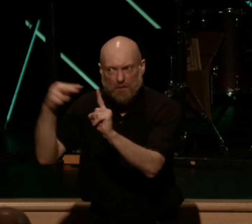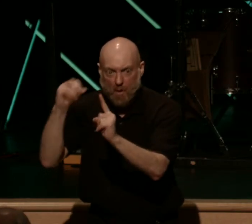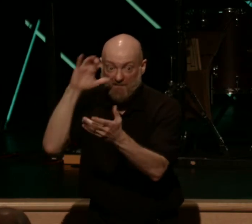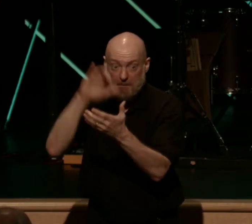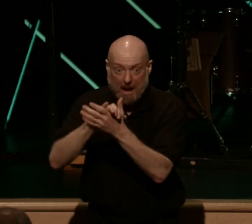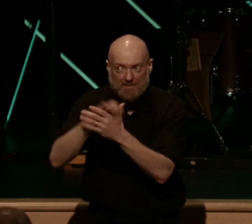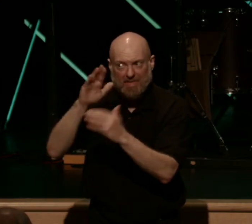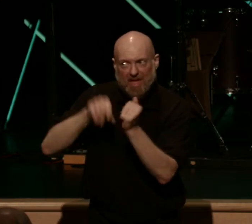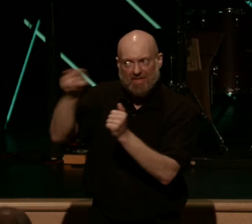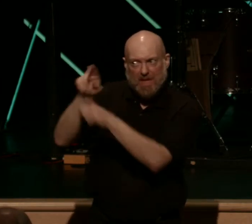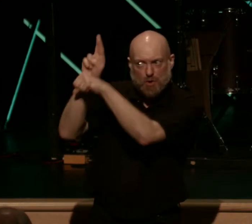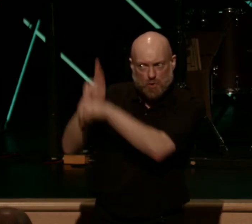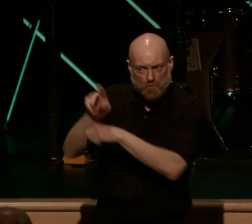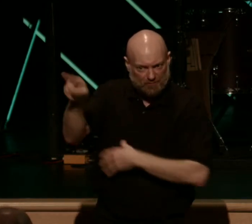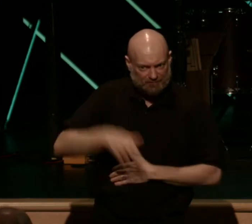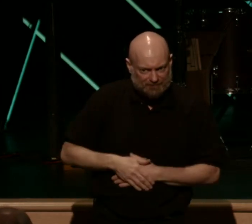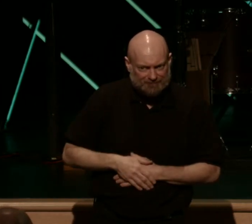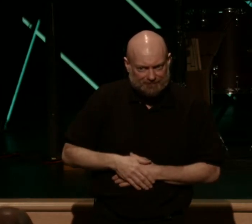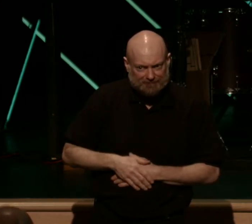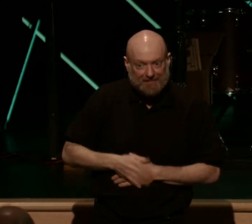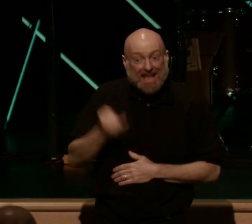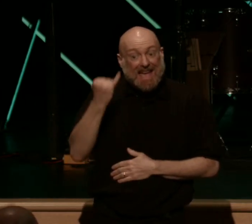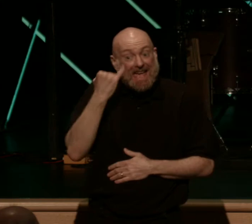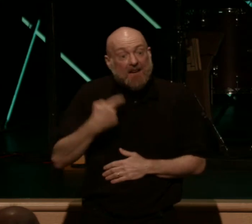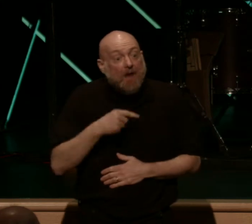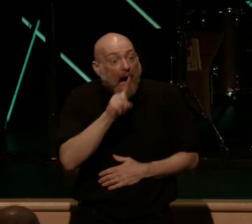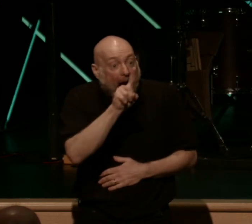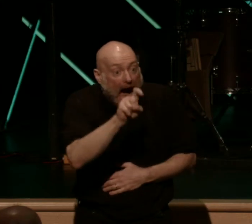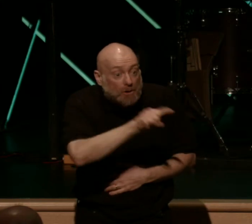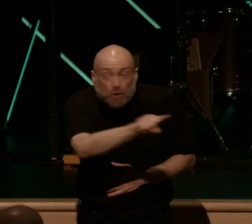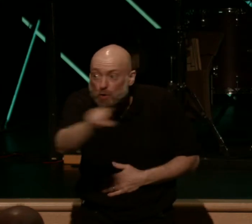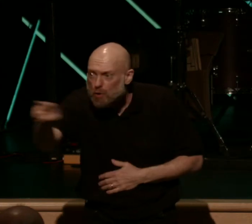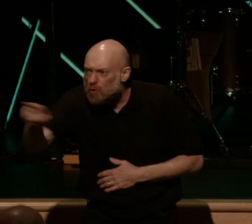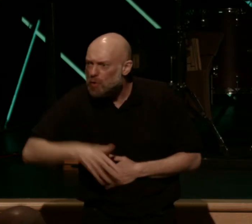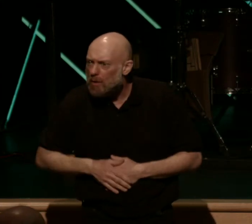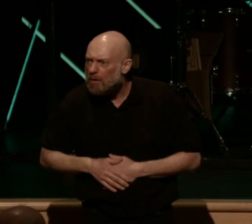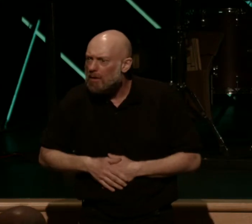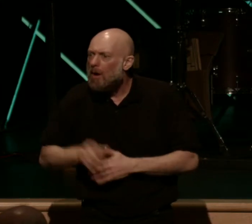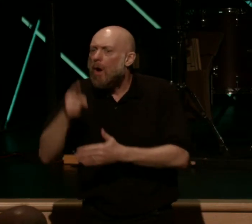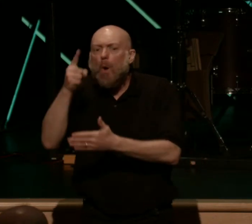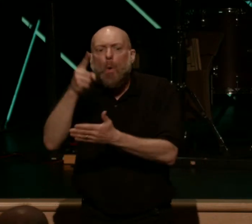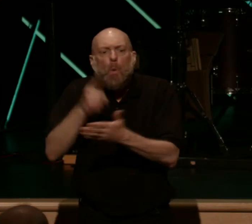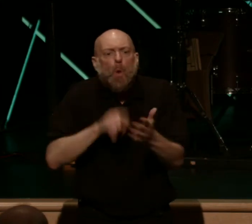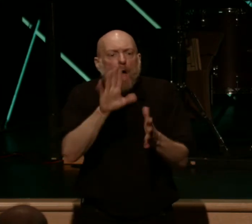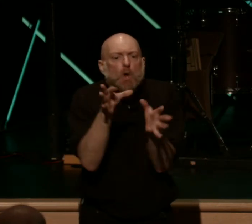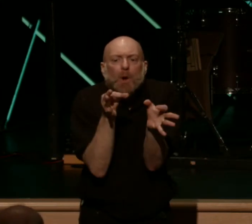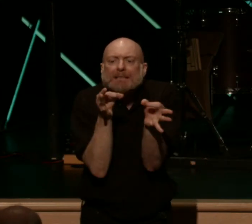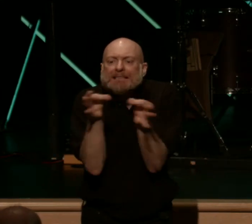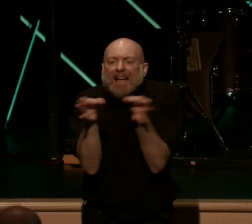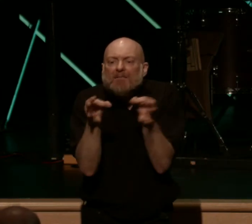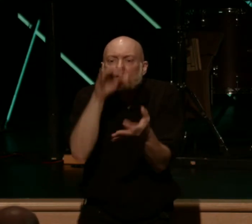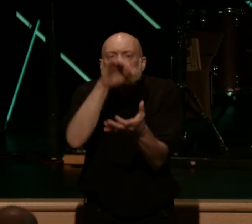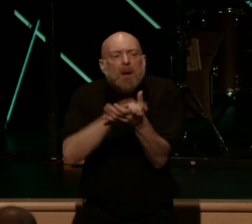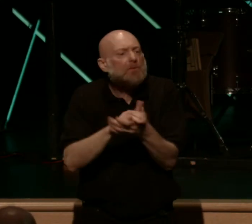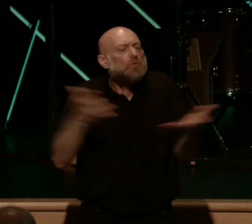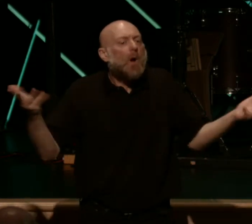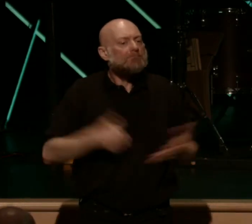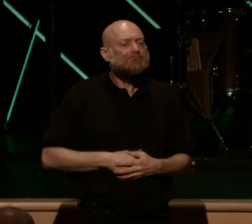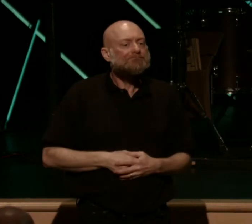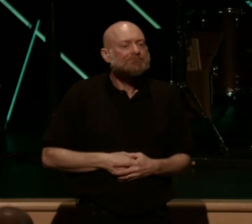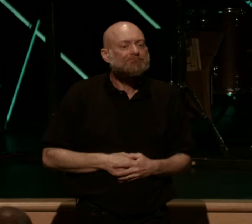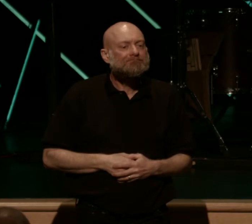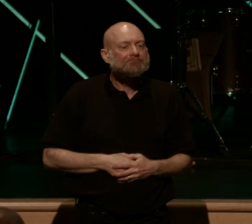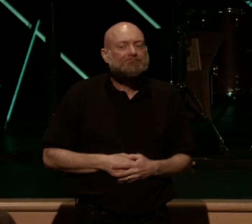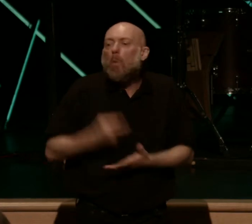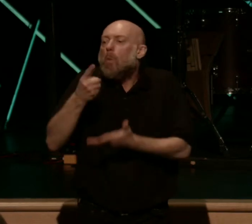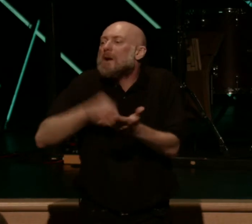is. Now, if I were to ask you what your definition of marriage is, what would